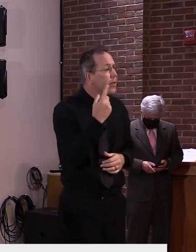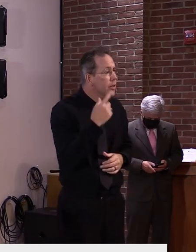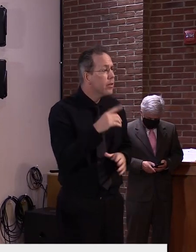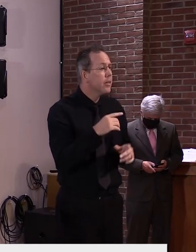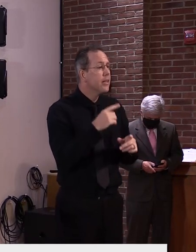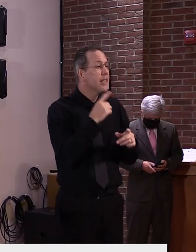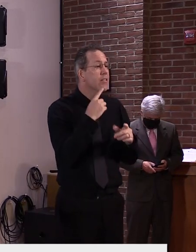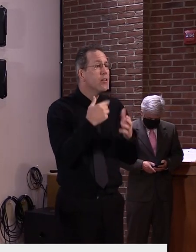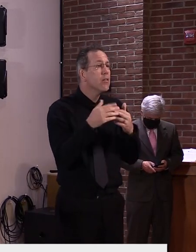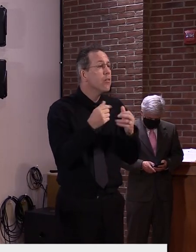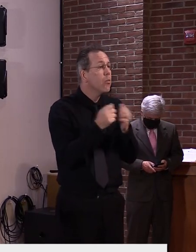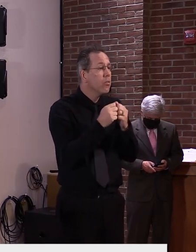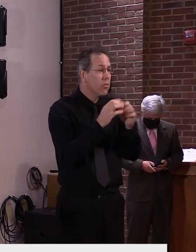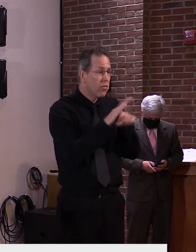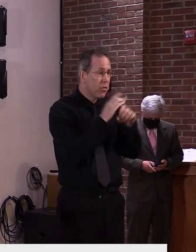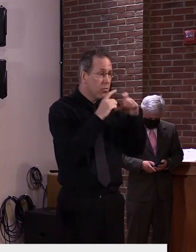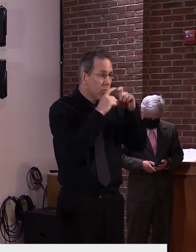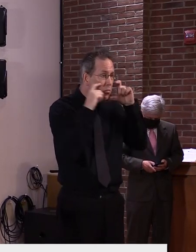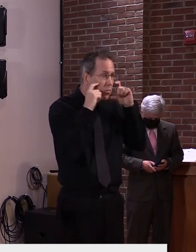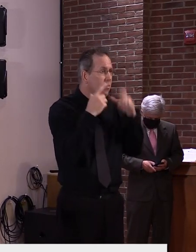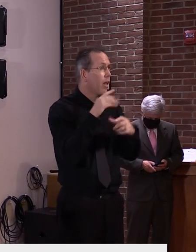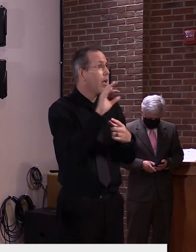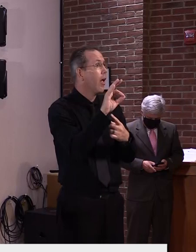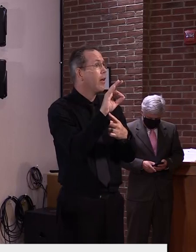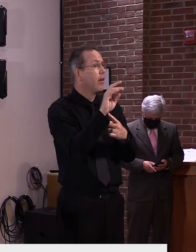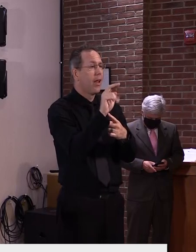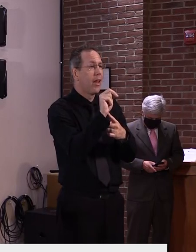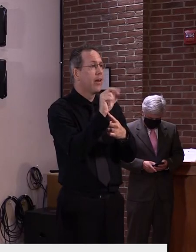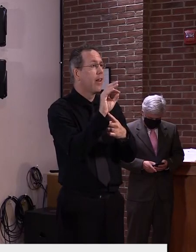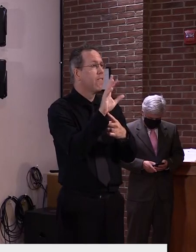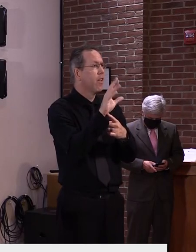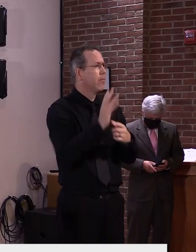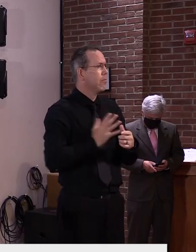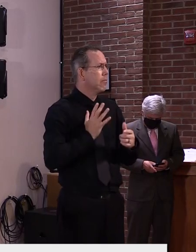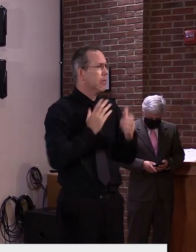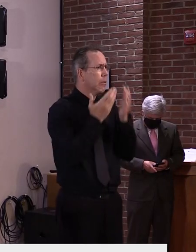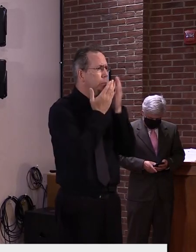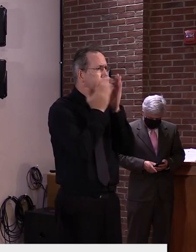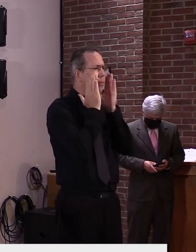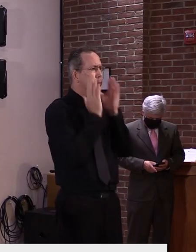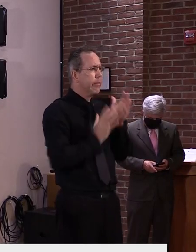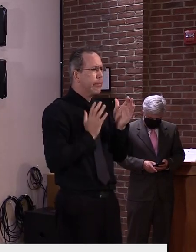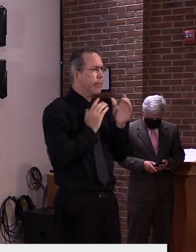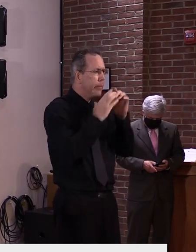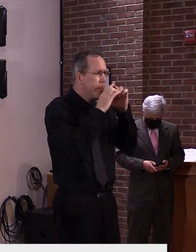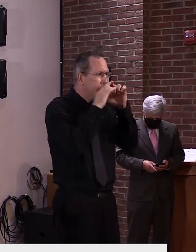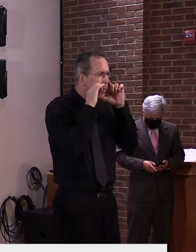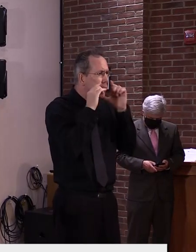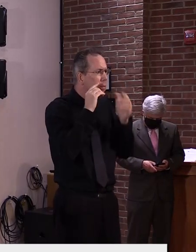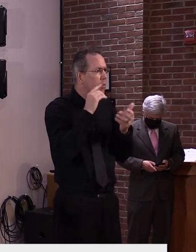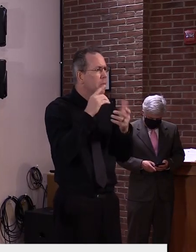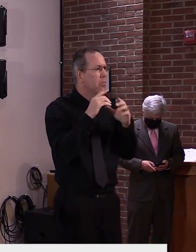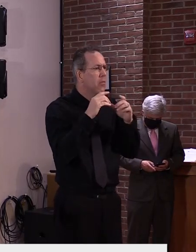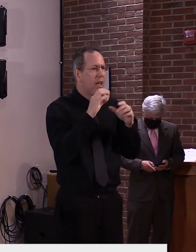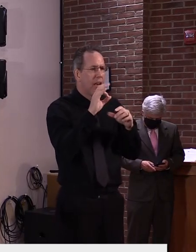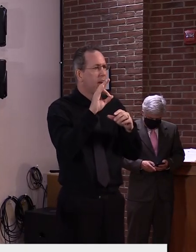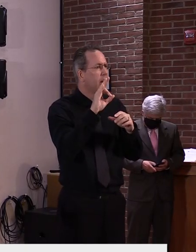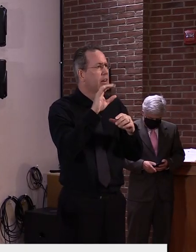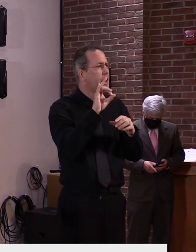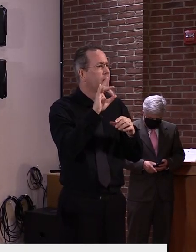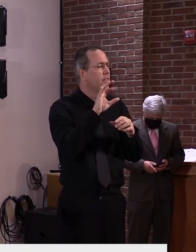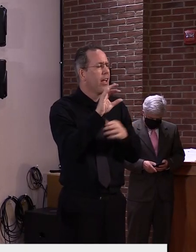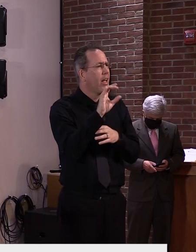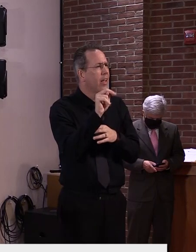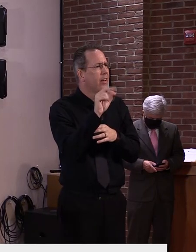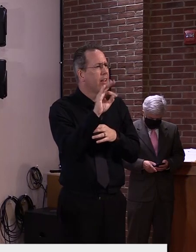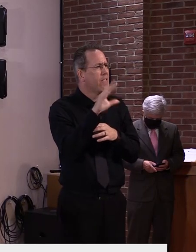an N95 because it filters 95% of the very smallest particles. None of them are going to be 100%,